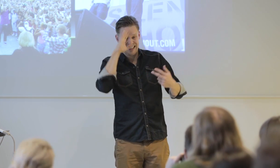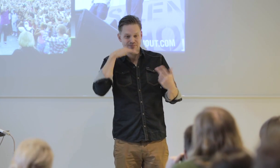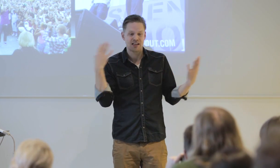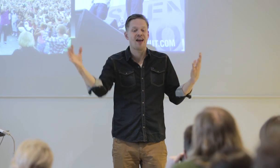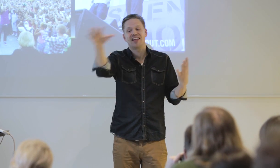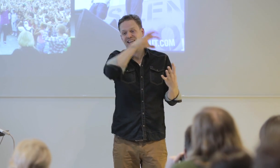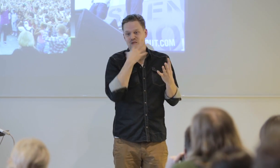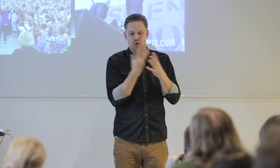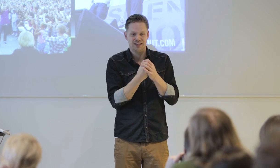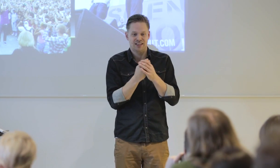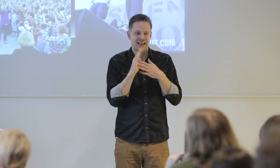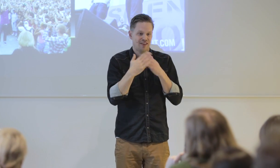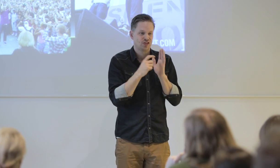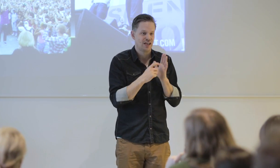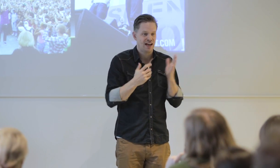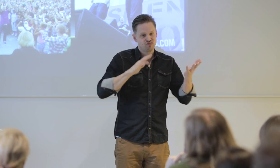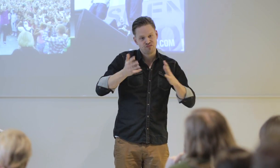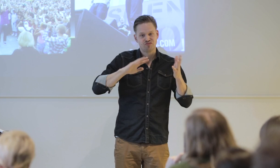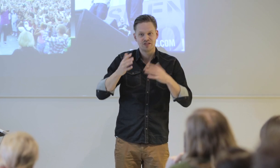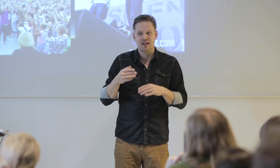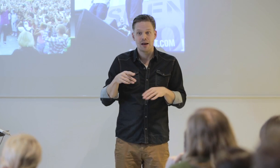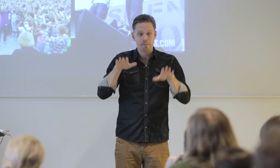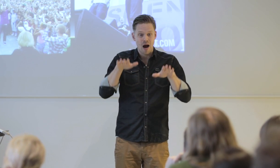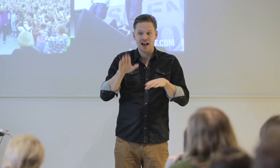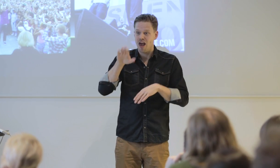then we was rapping the song with all the people there in Washington Square Park.